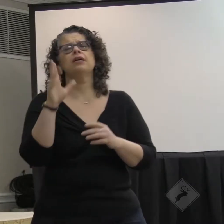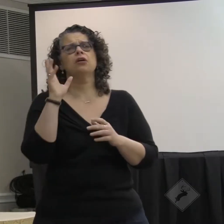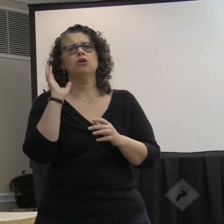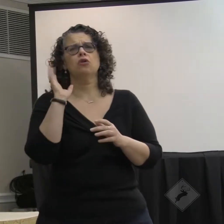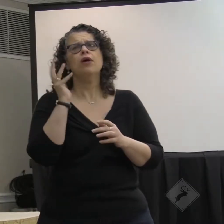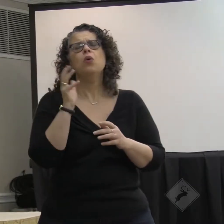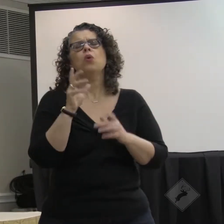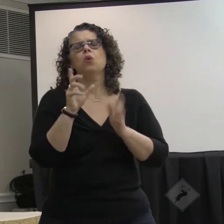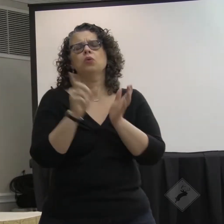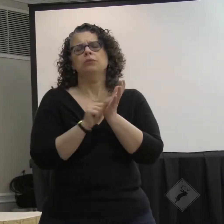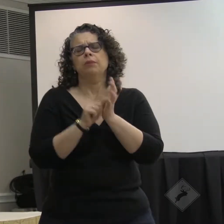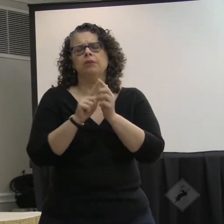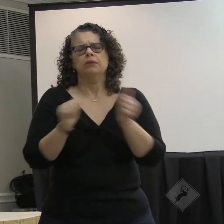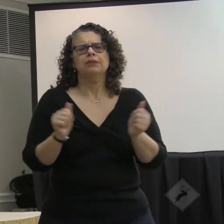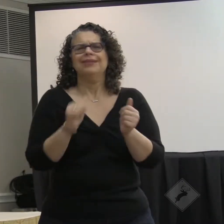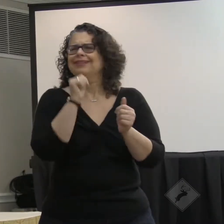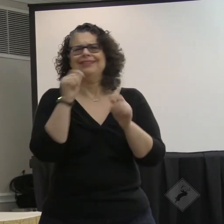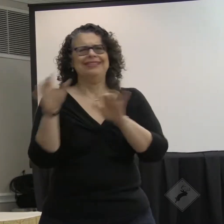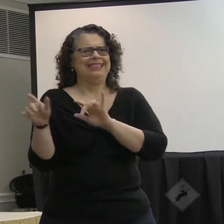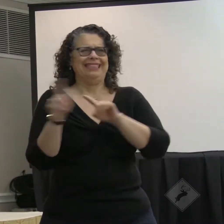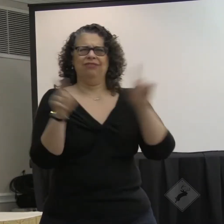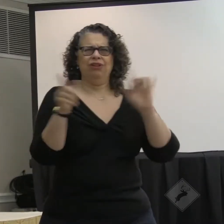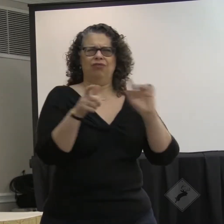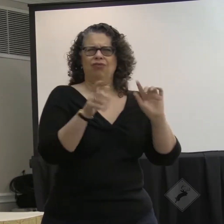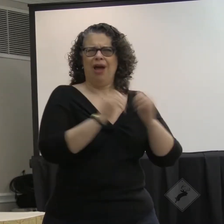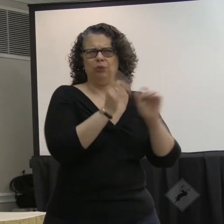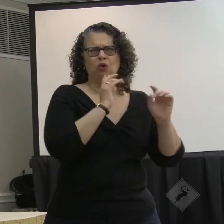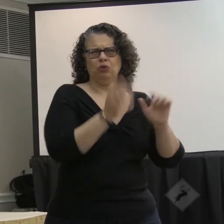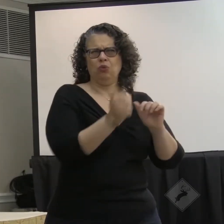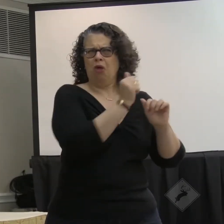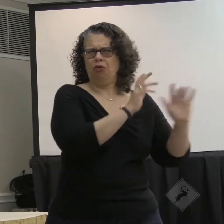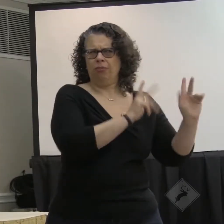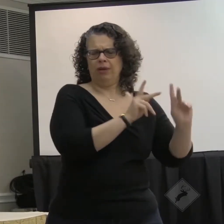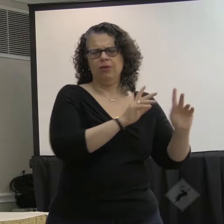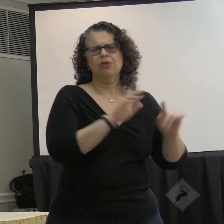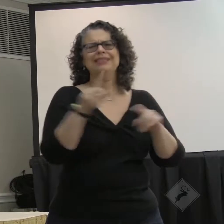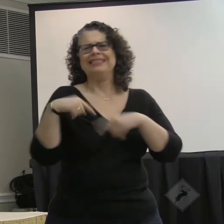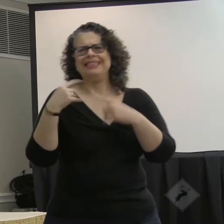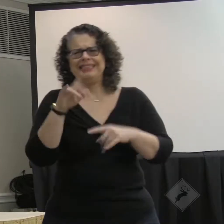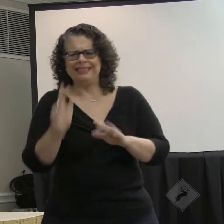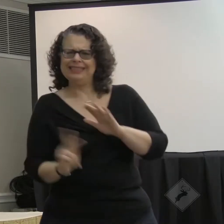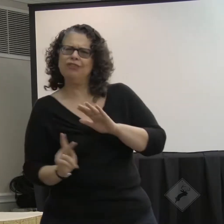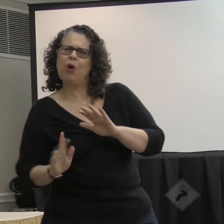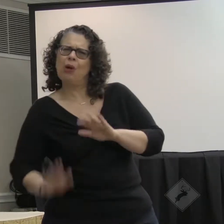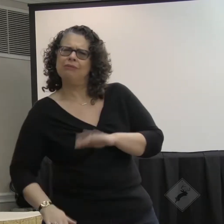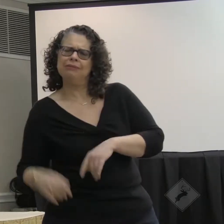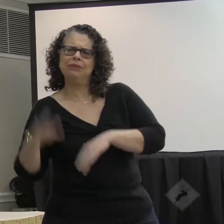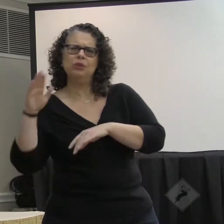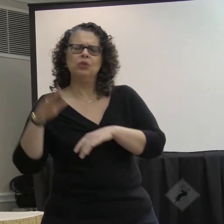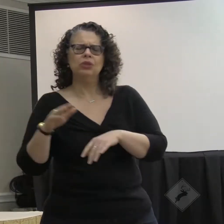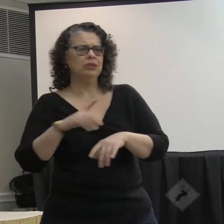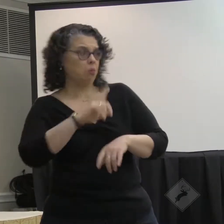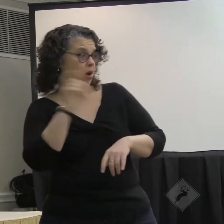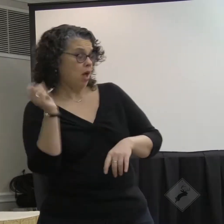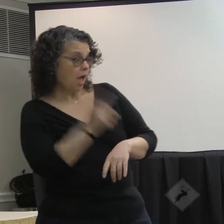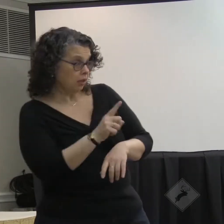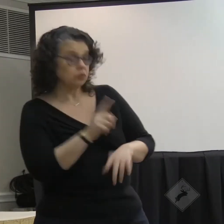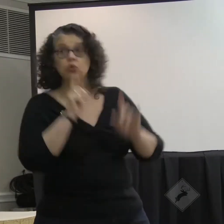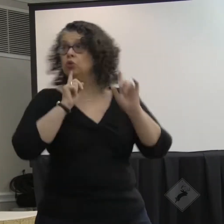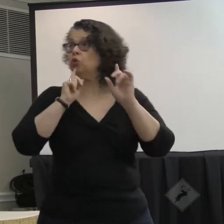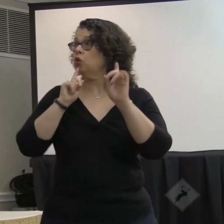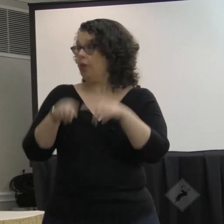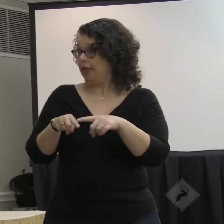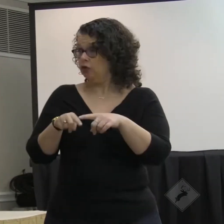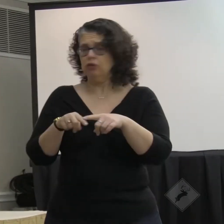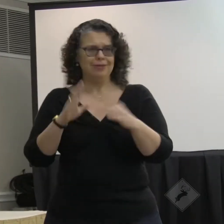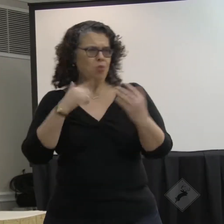to anybody else. Since we were in kindergarten, somebody asks you a question and you answer the question. You know,